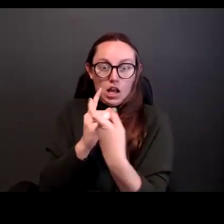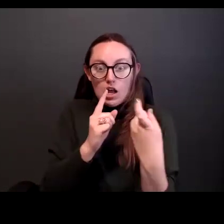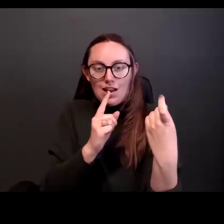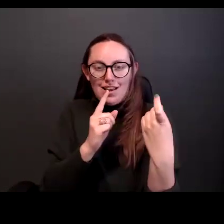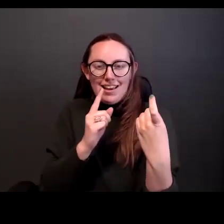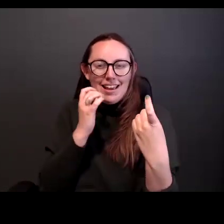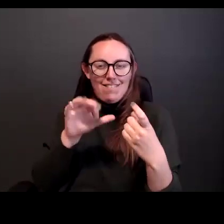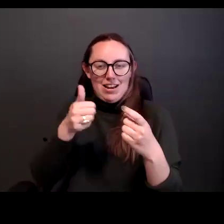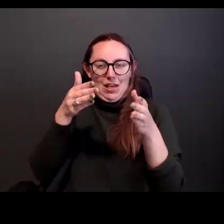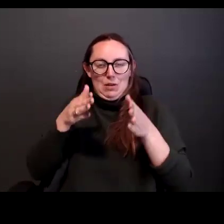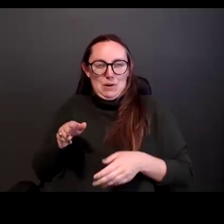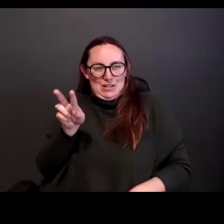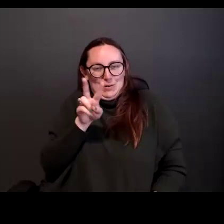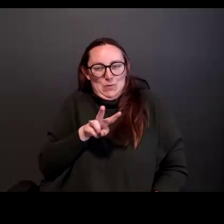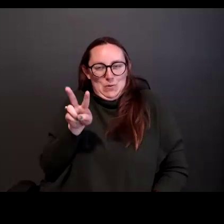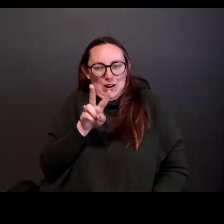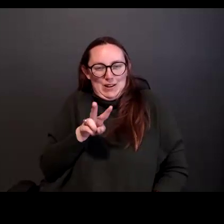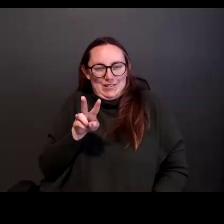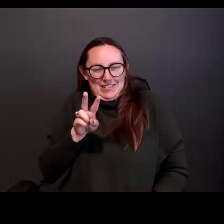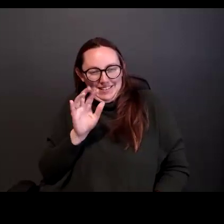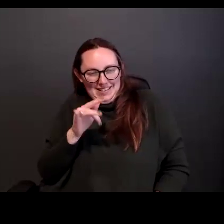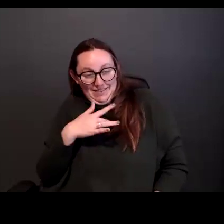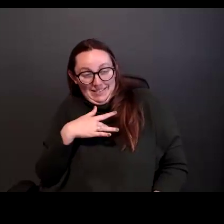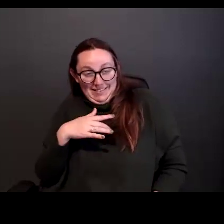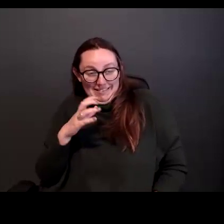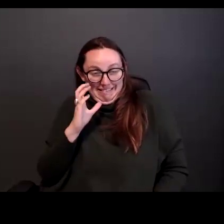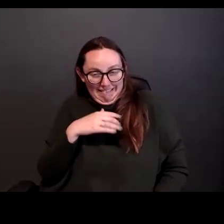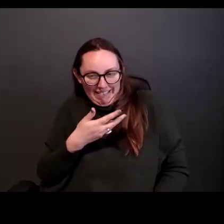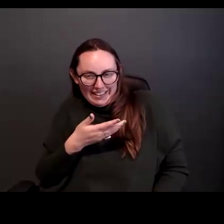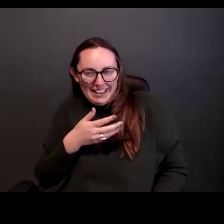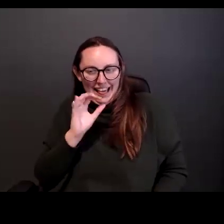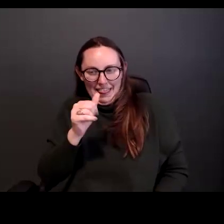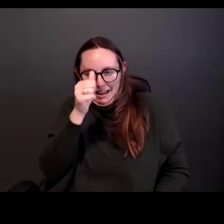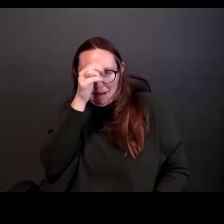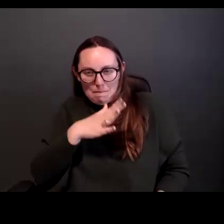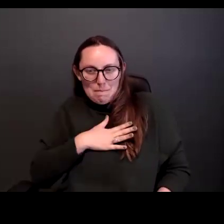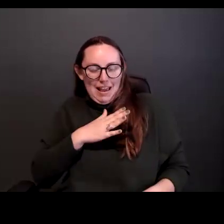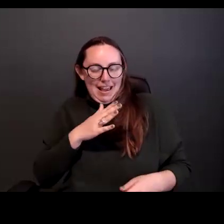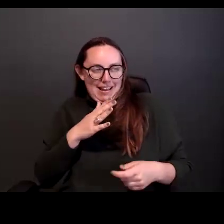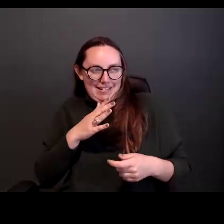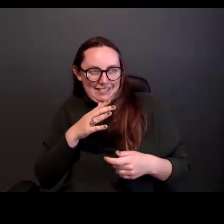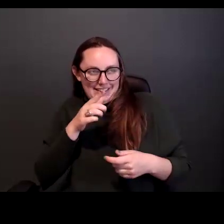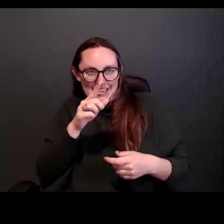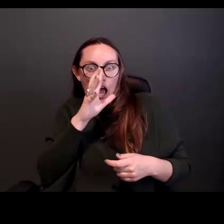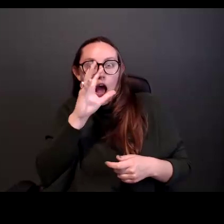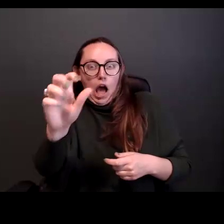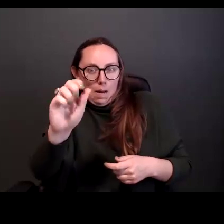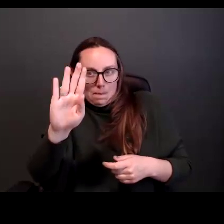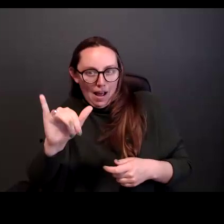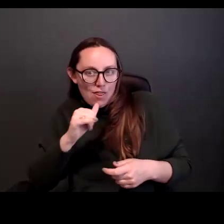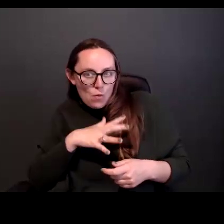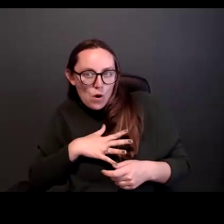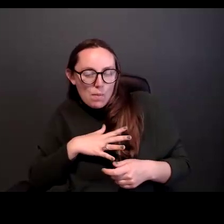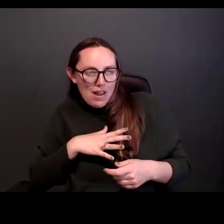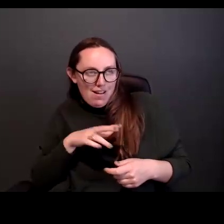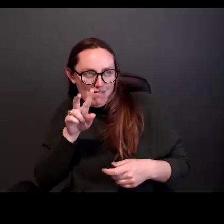person and keeps finding excuses to walk past. And I wondered if that would be an interesting perspective. Though I